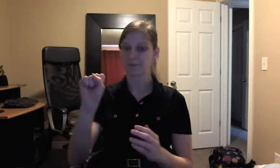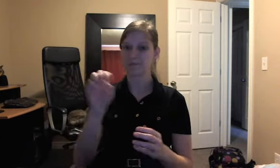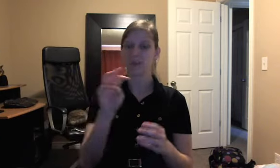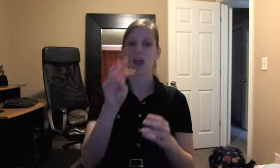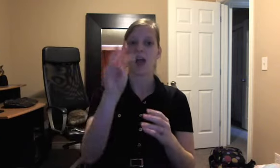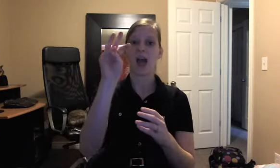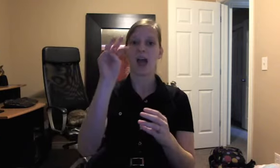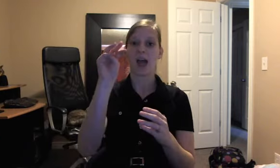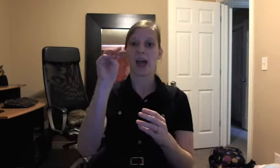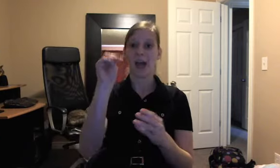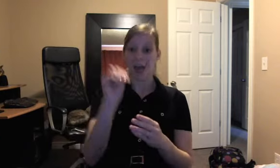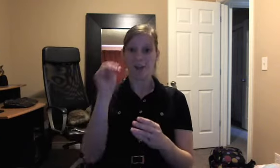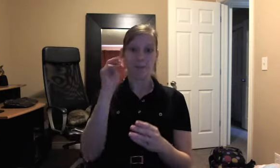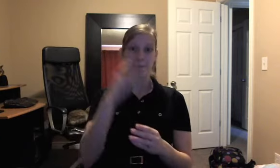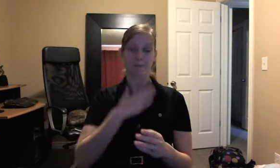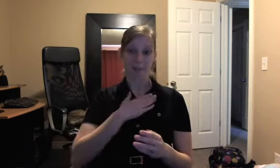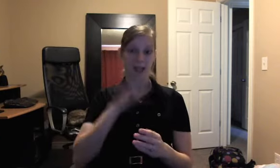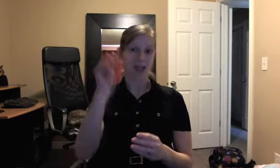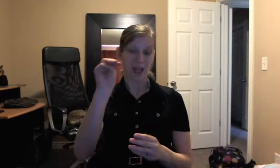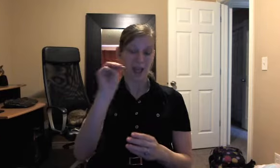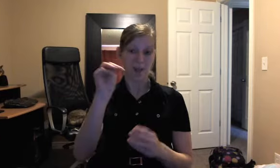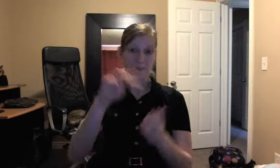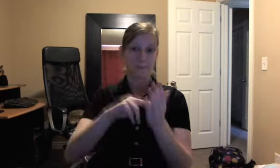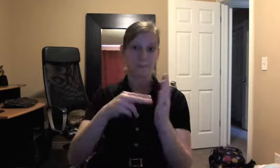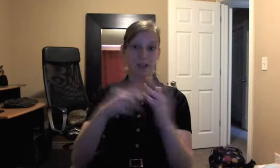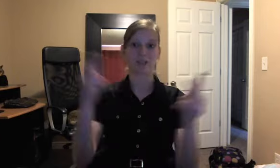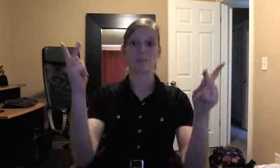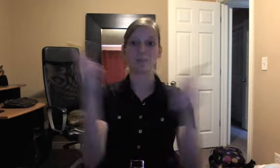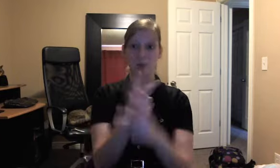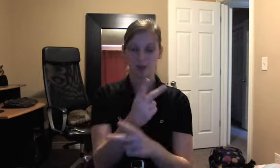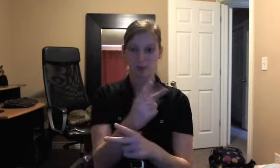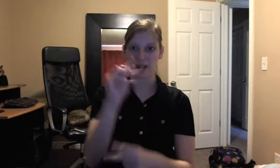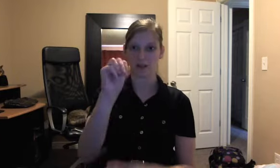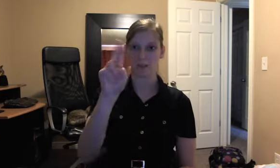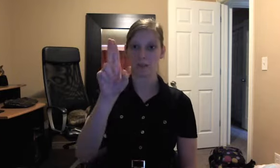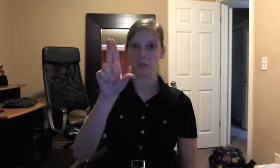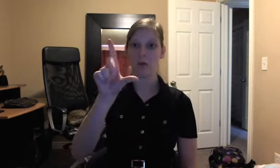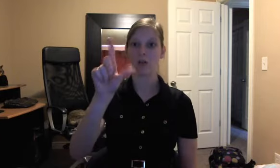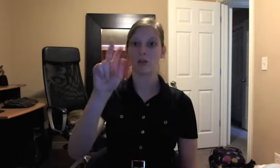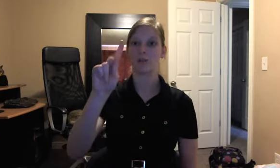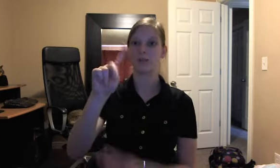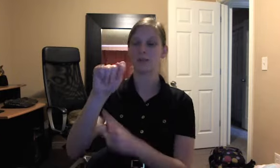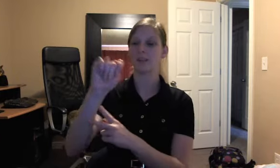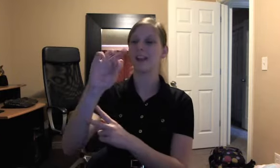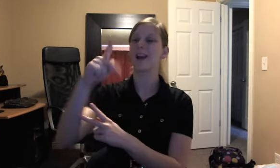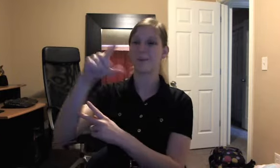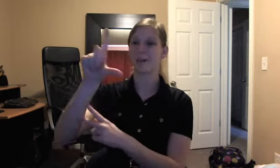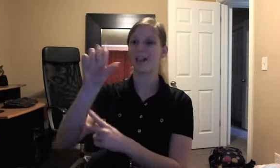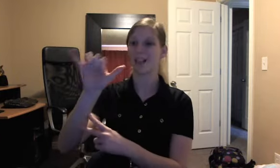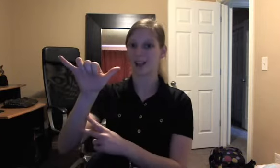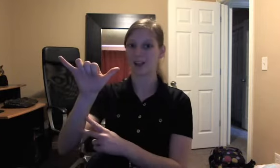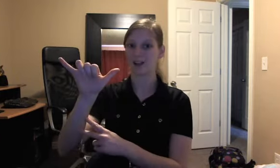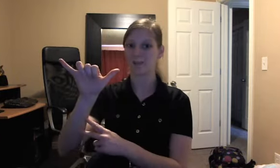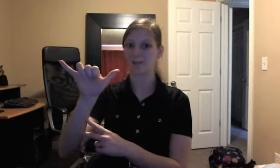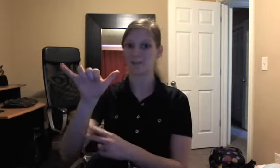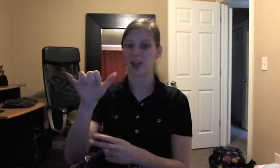goes now like this. P is for parentheses, E is for exponents, M is multiply, D is divide. Tell your